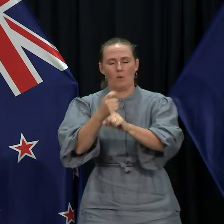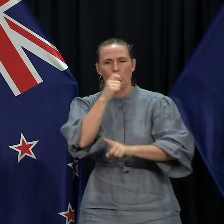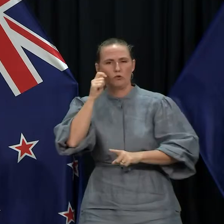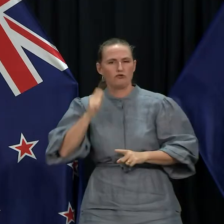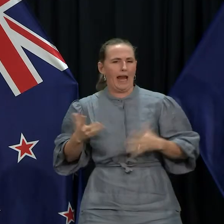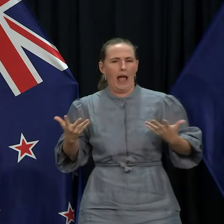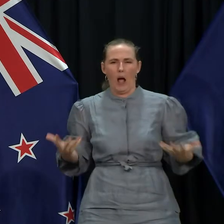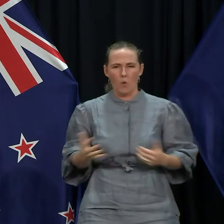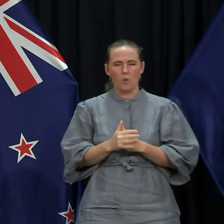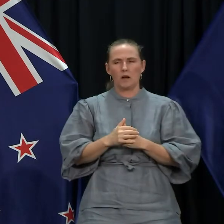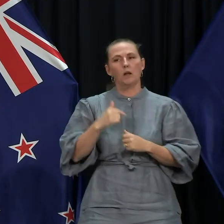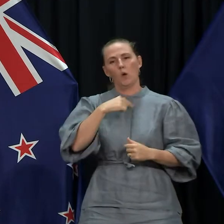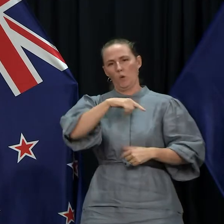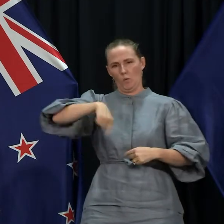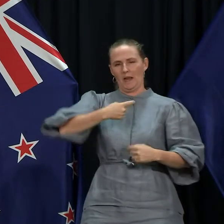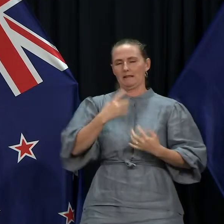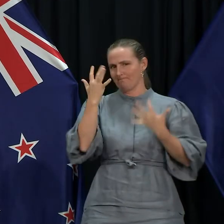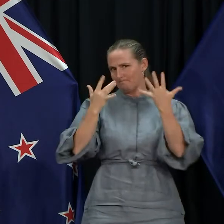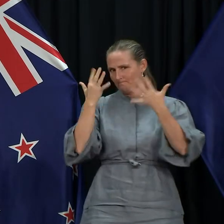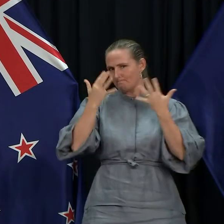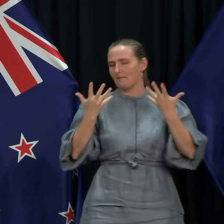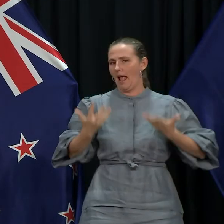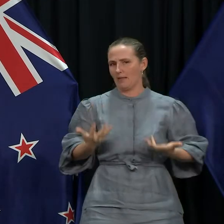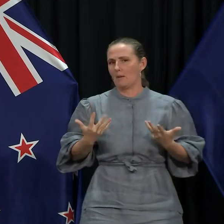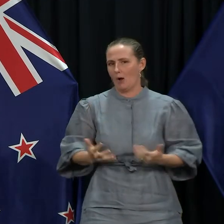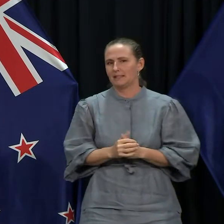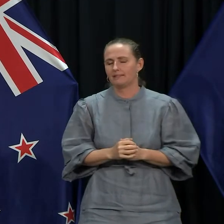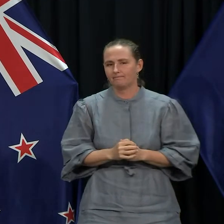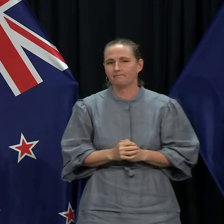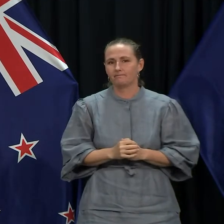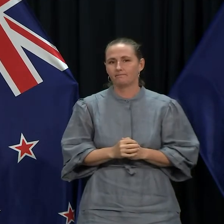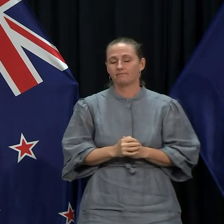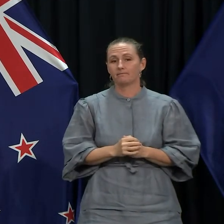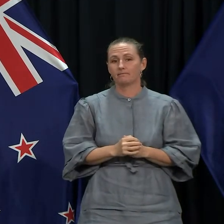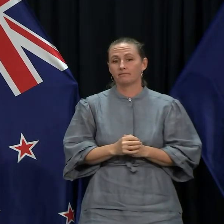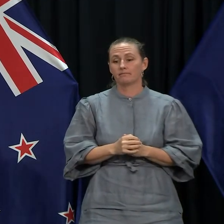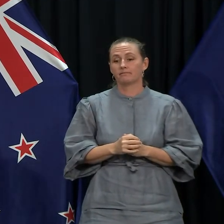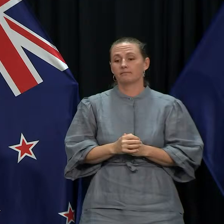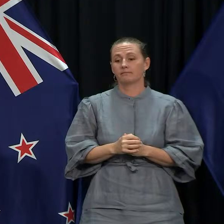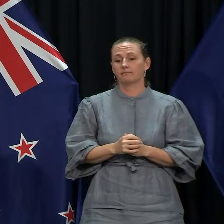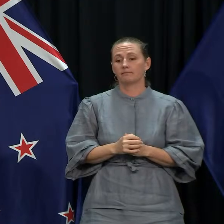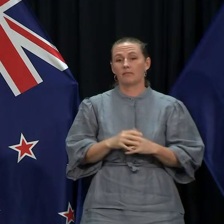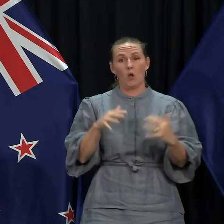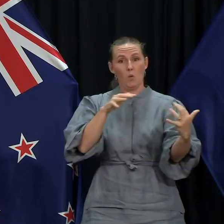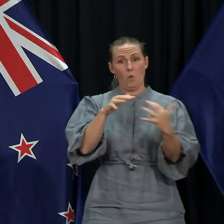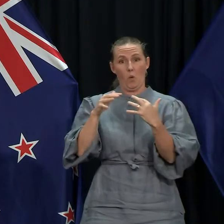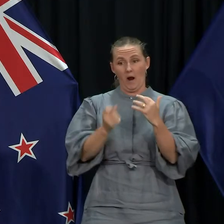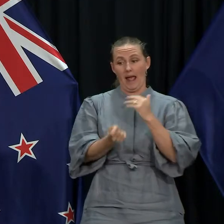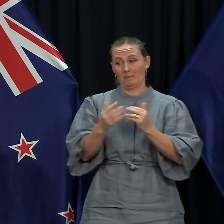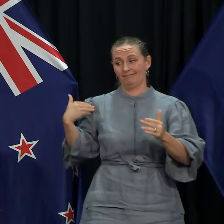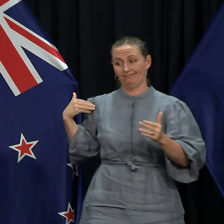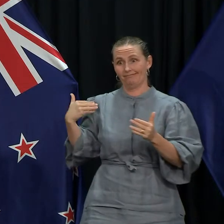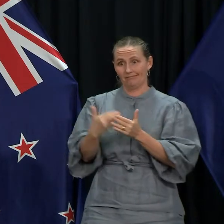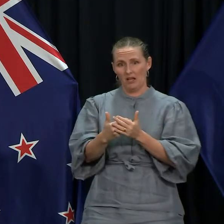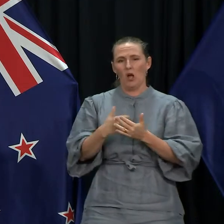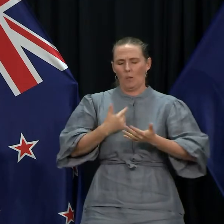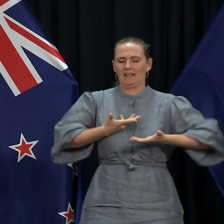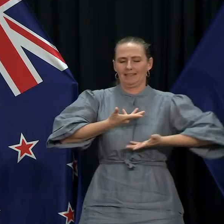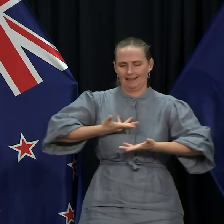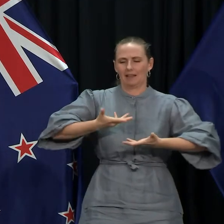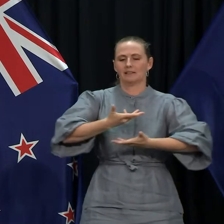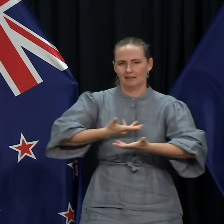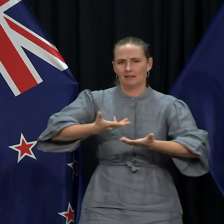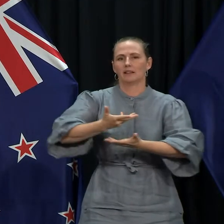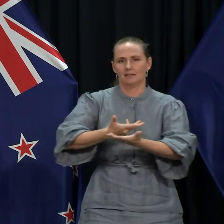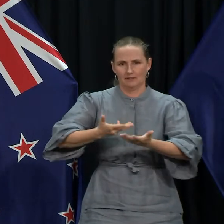And so, that's something that Cabinet's considered, you know, every time that we've met since this conflict began, and you'll see with our